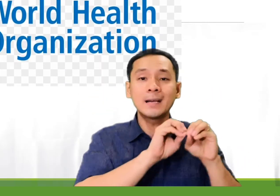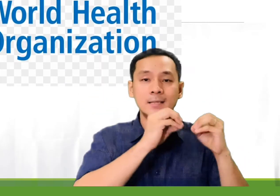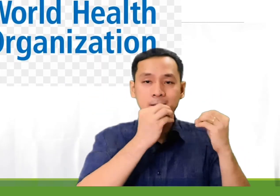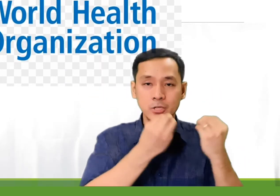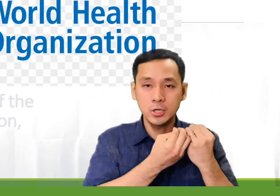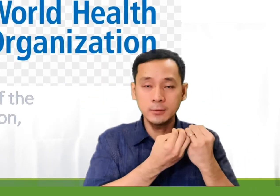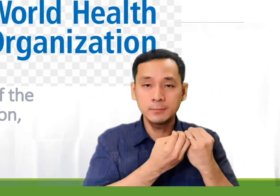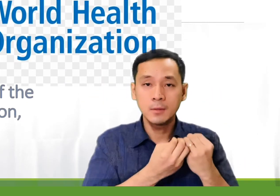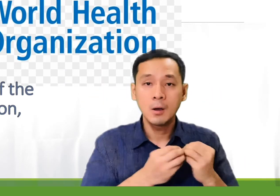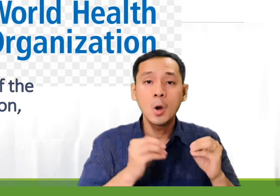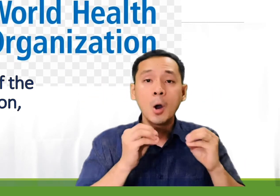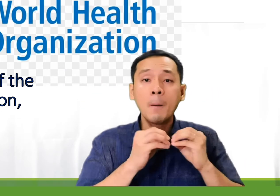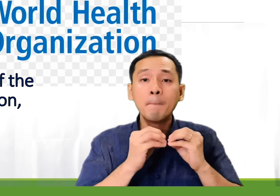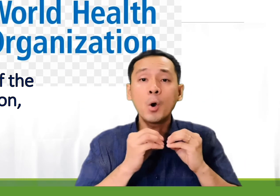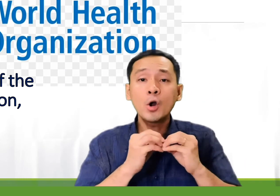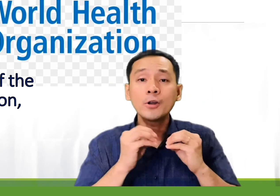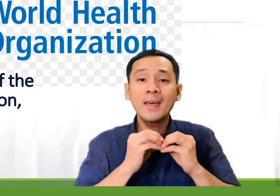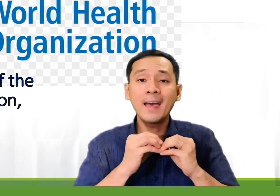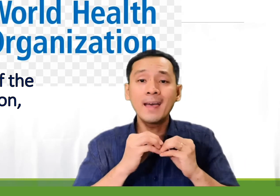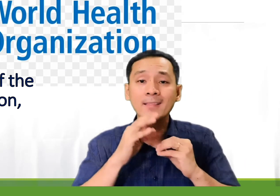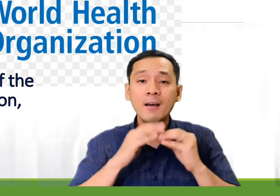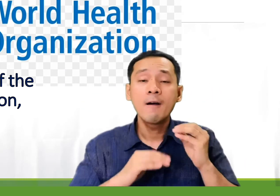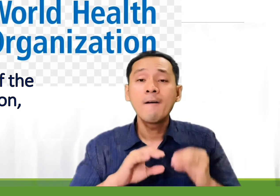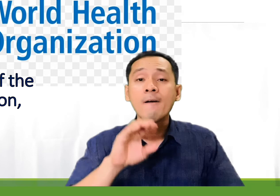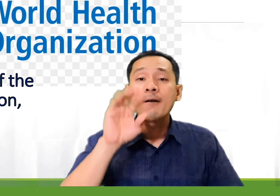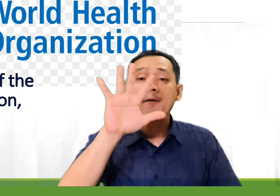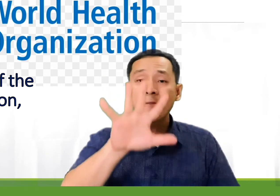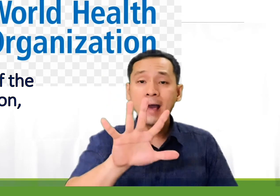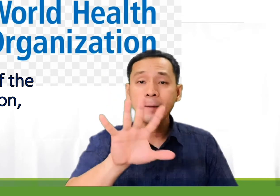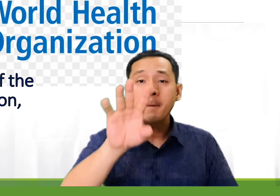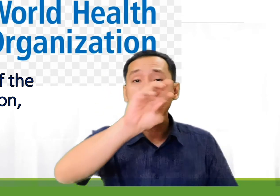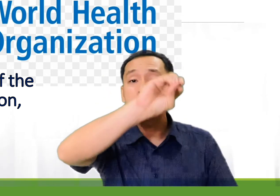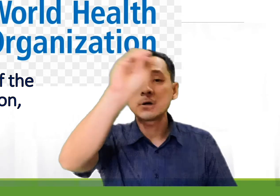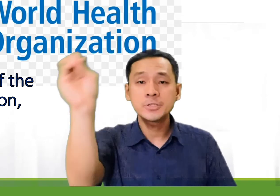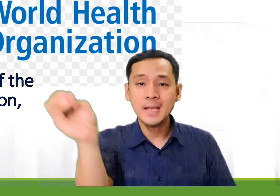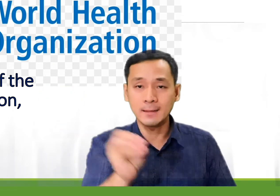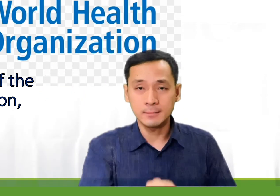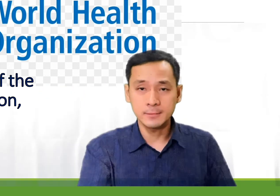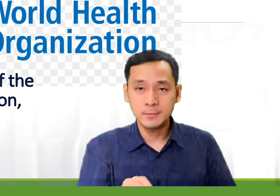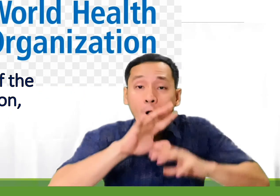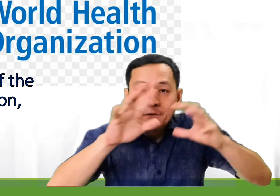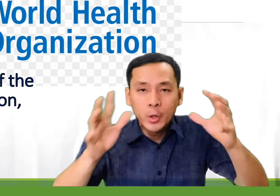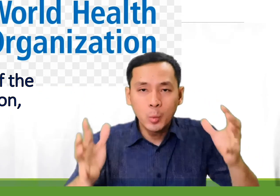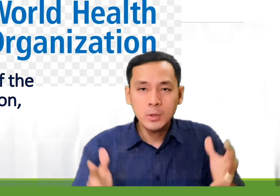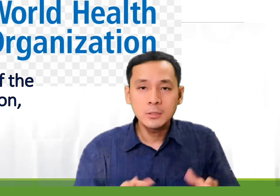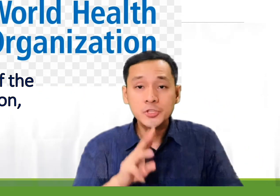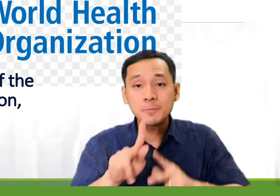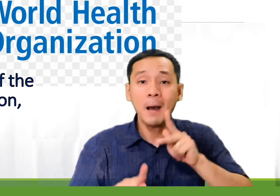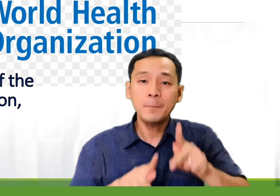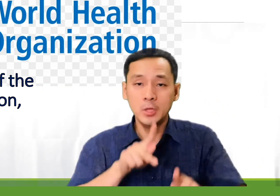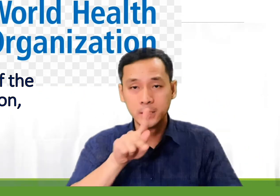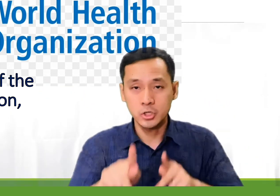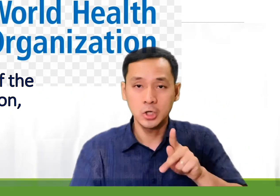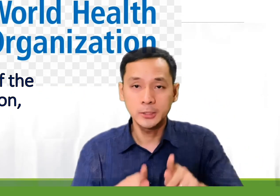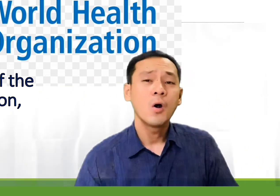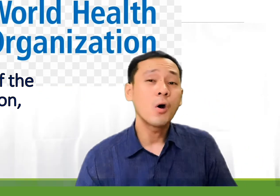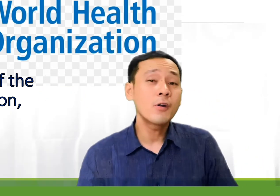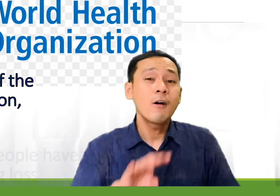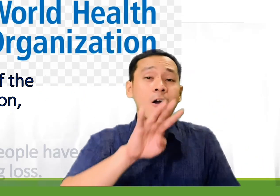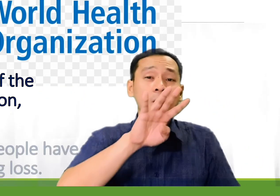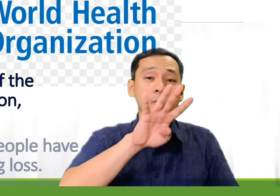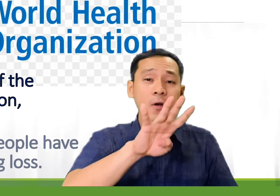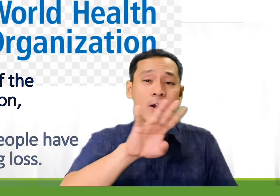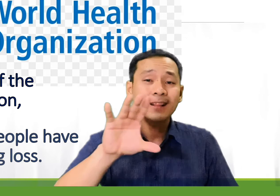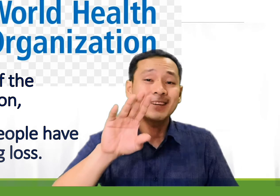Health Organization, more than 5% of the world's population,